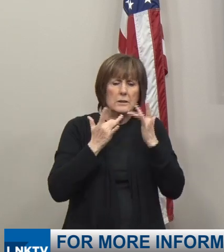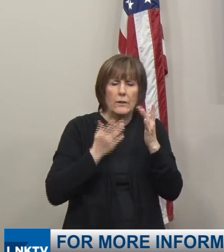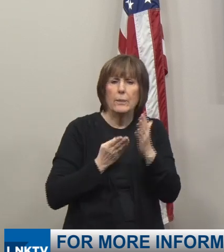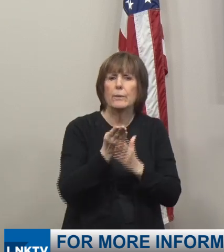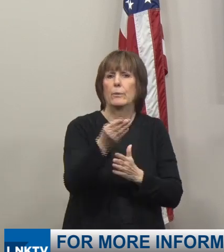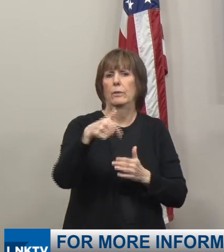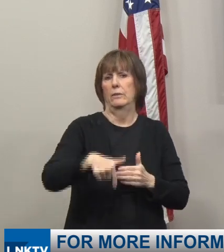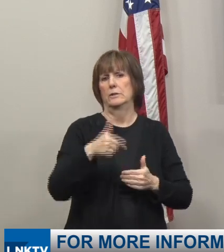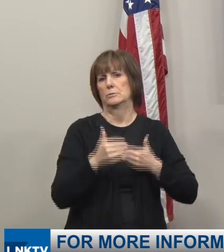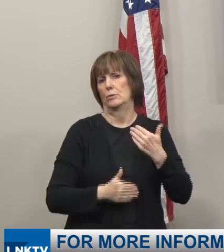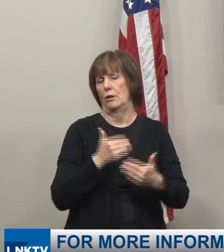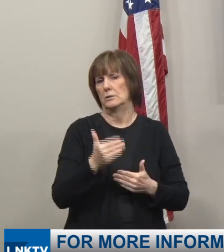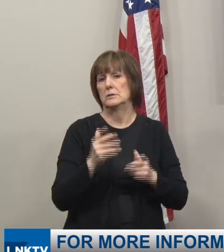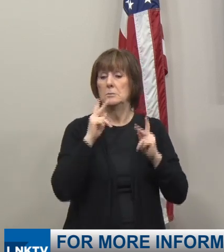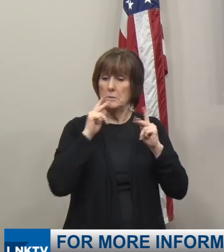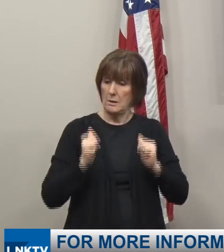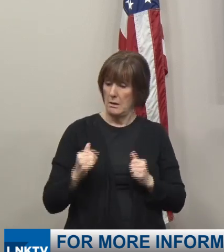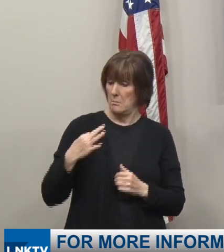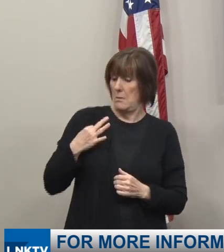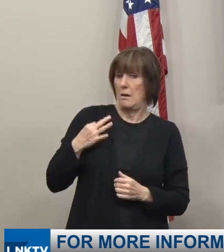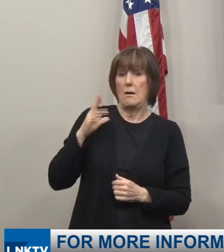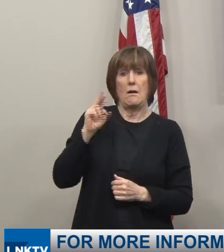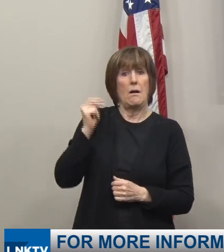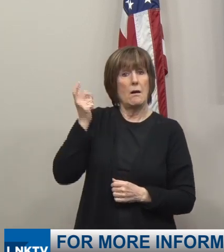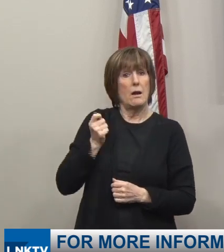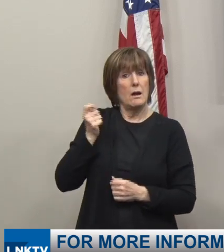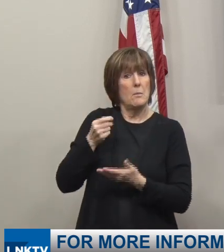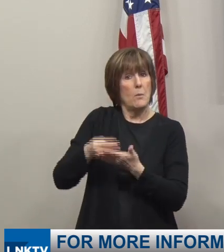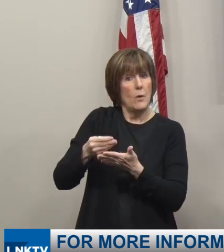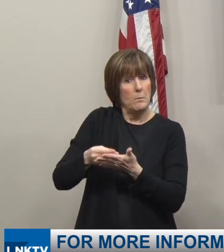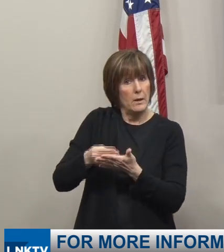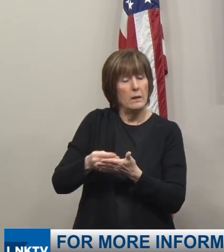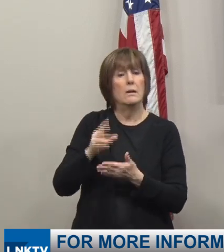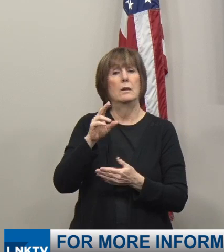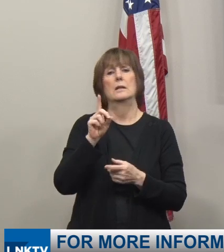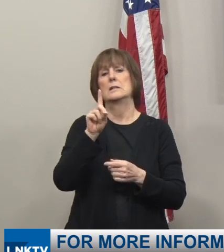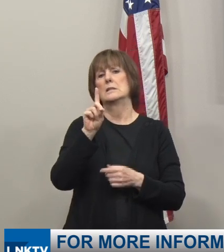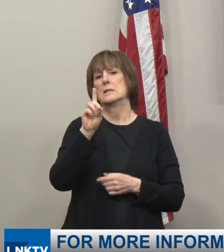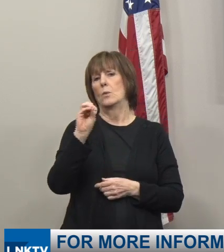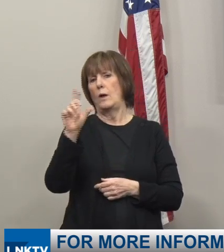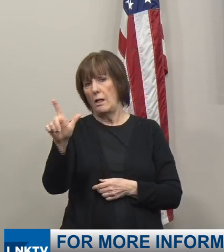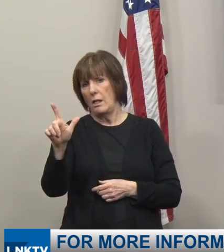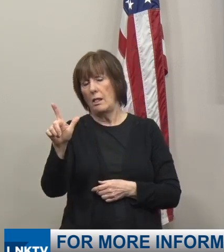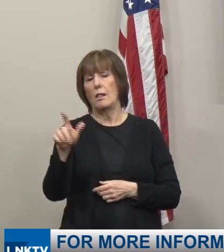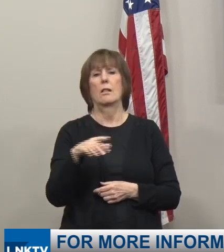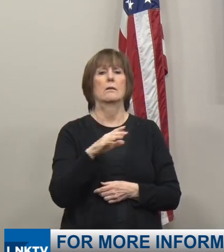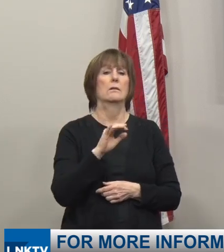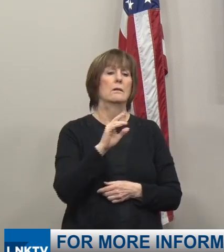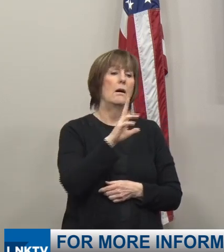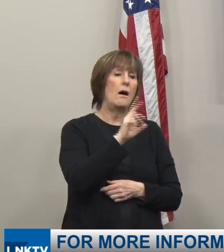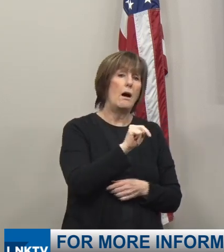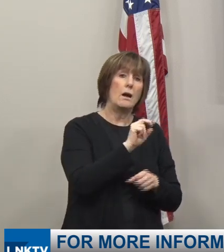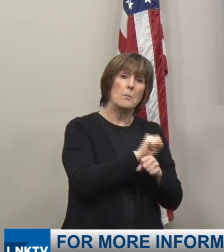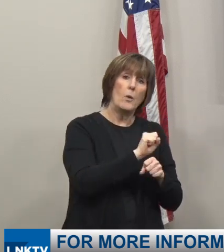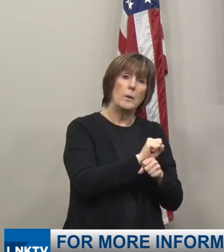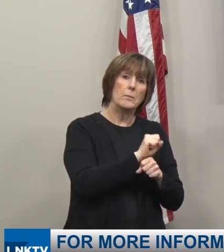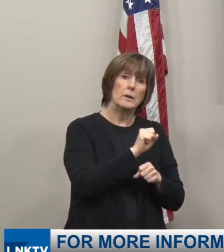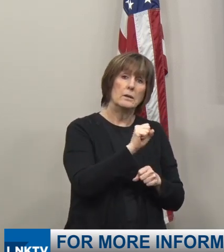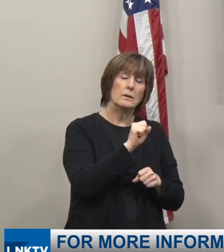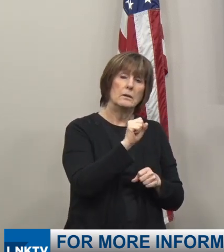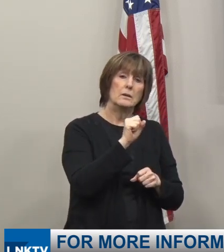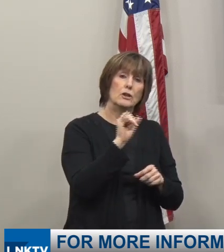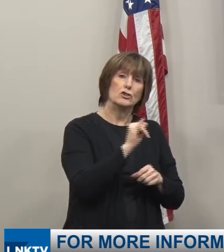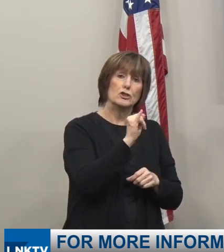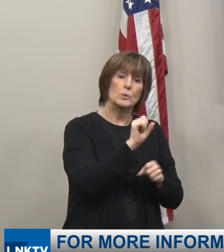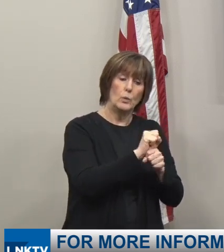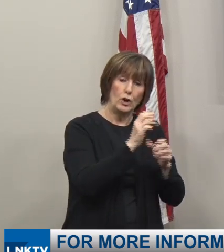process. People can also apply for unemployment insurance, the Department of Labor, and unemployment insurance workers will also help you apply